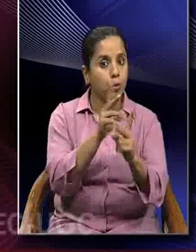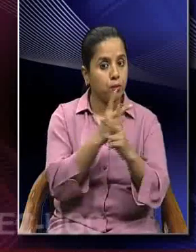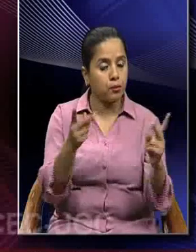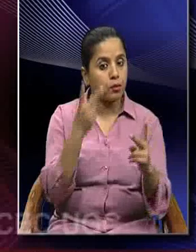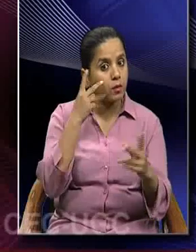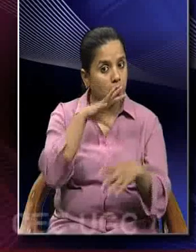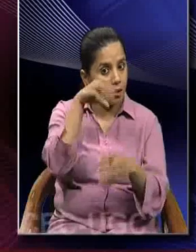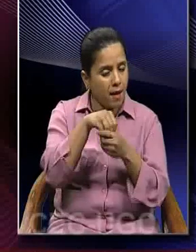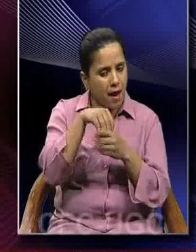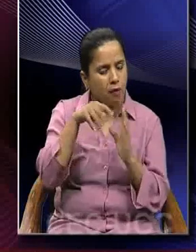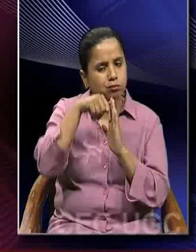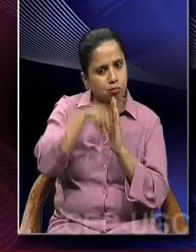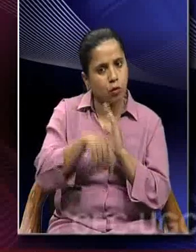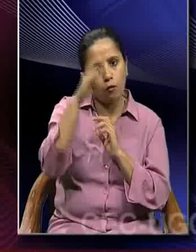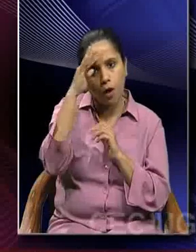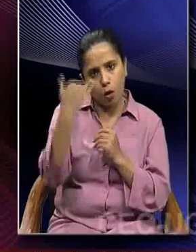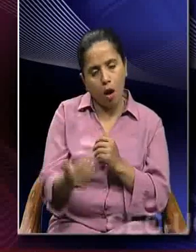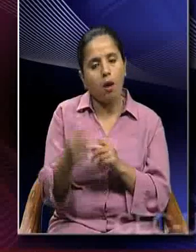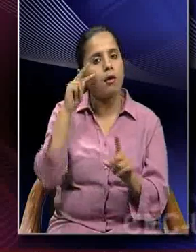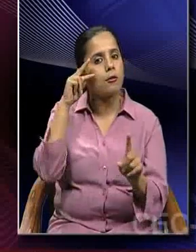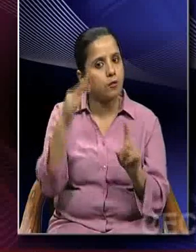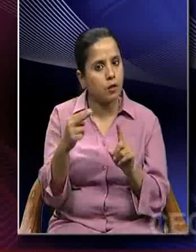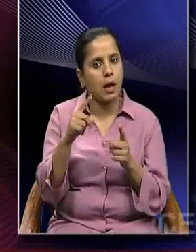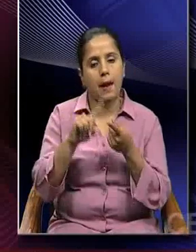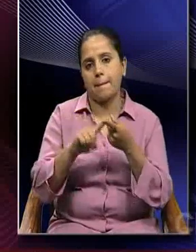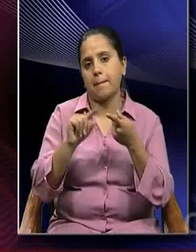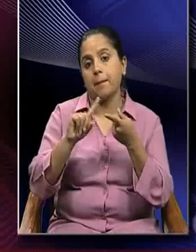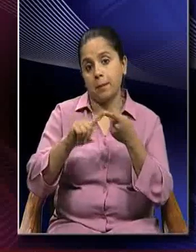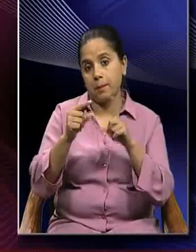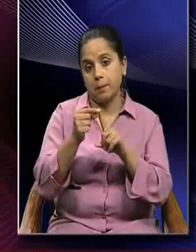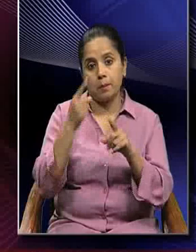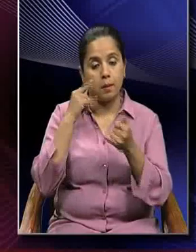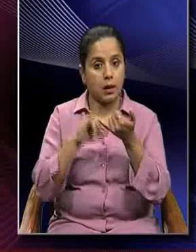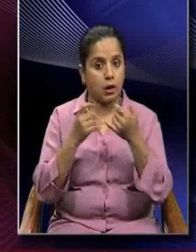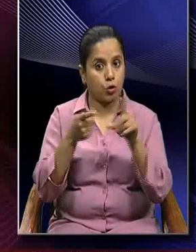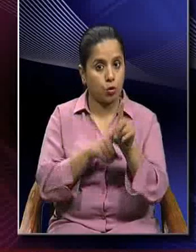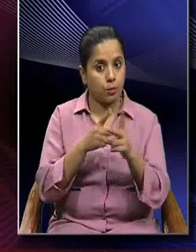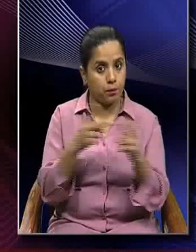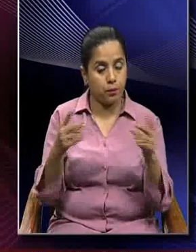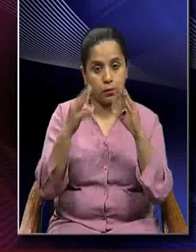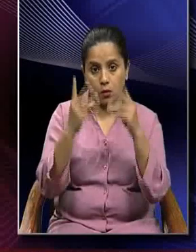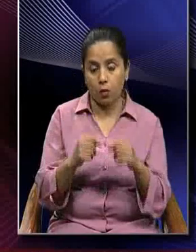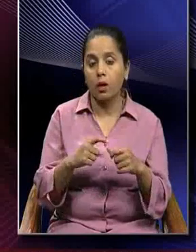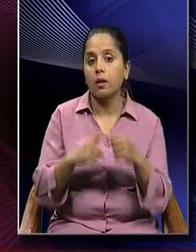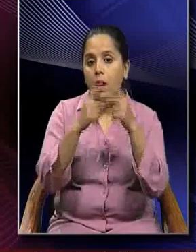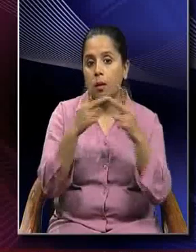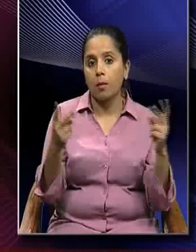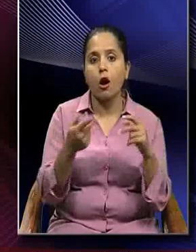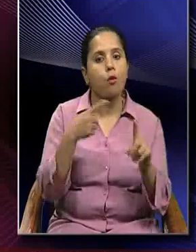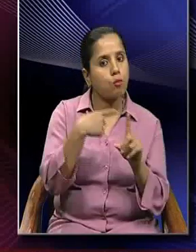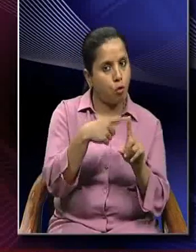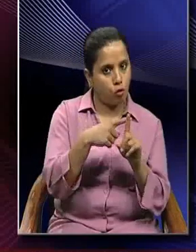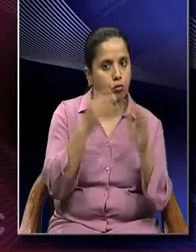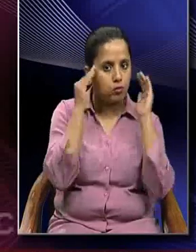rooted in a specific philosophical perspective on epistemology. So quantitative methodology is generally based on